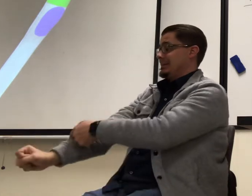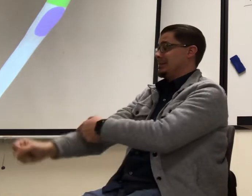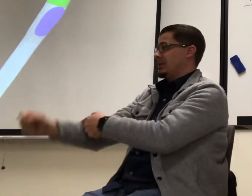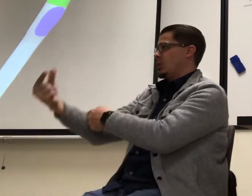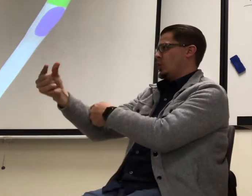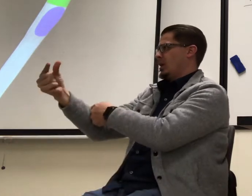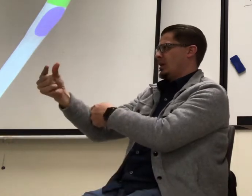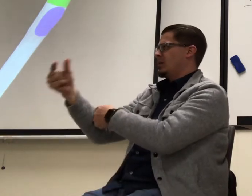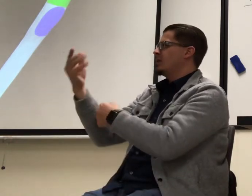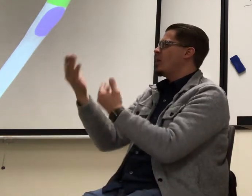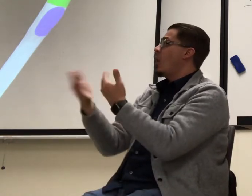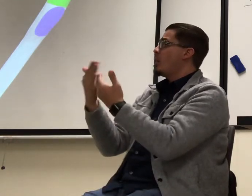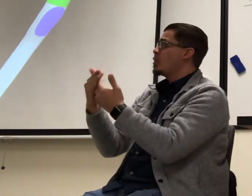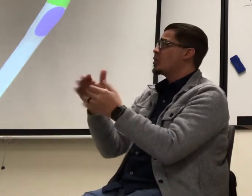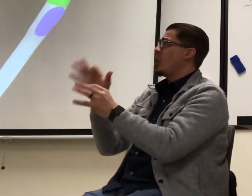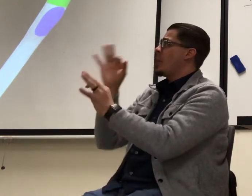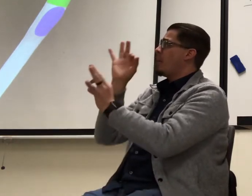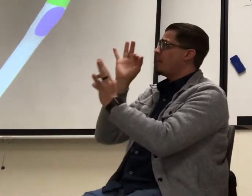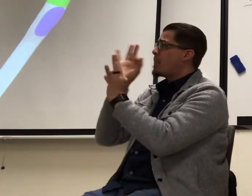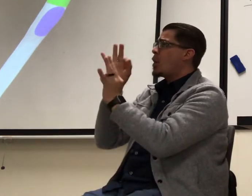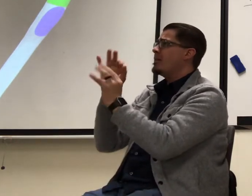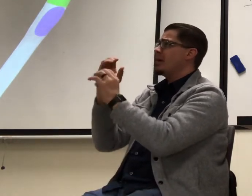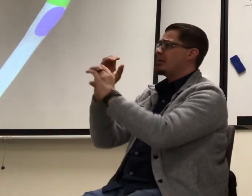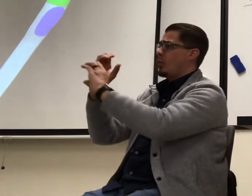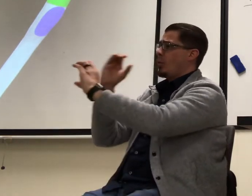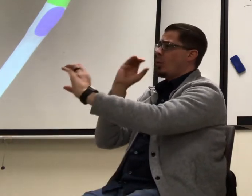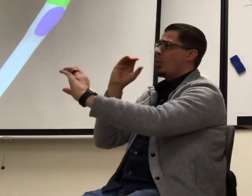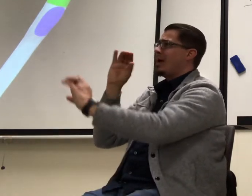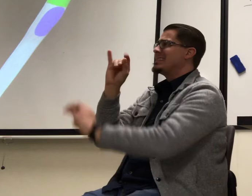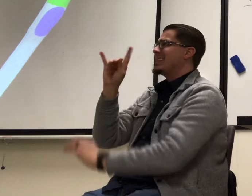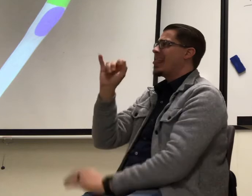almost a perfect cylinder.